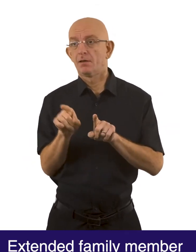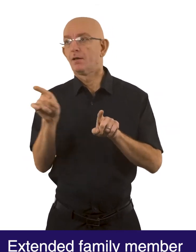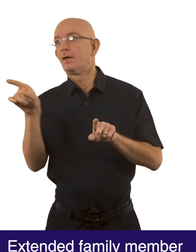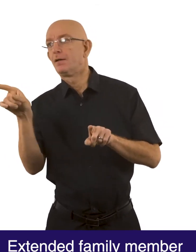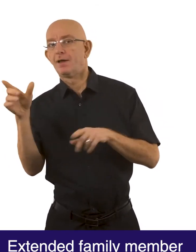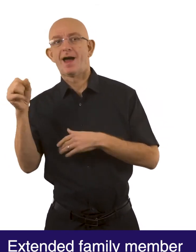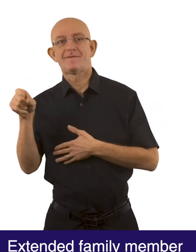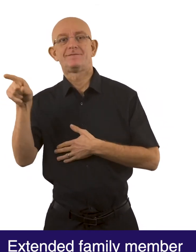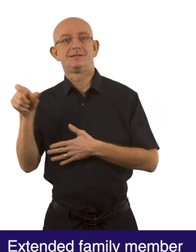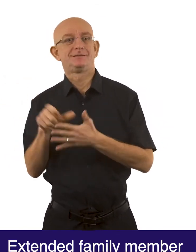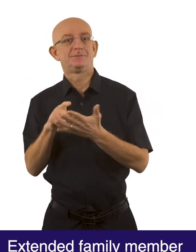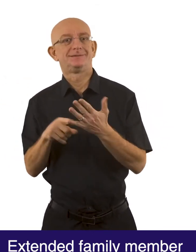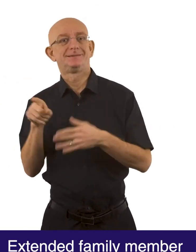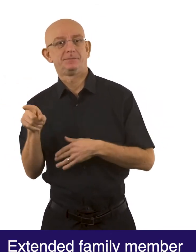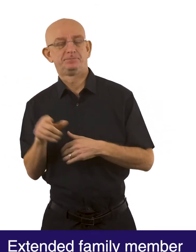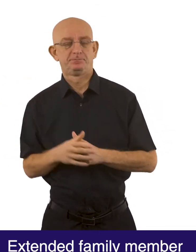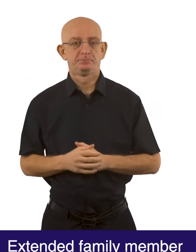Extended family member.